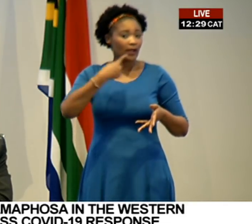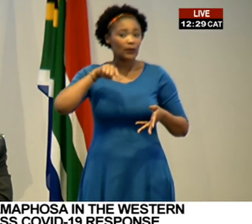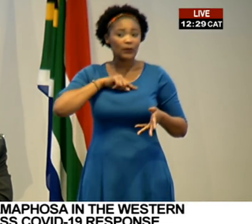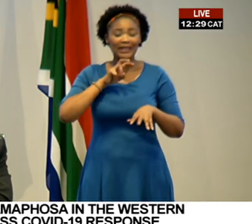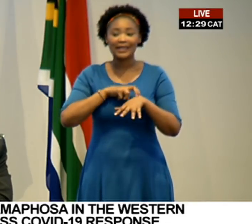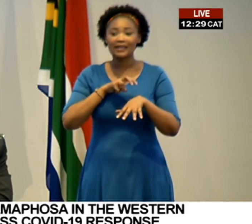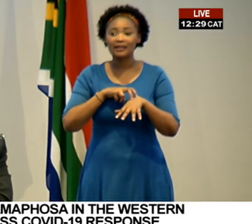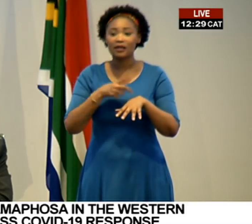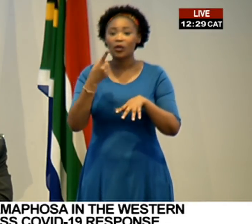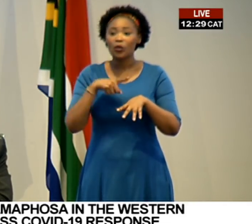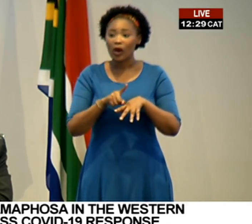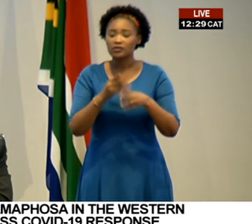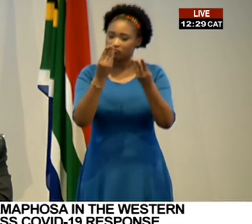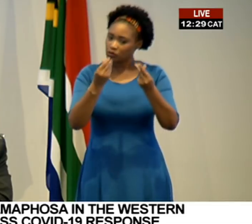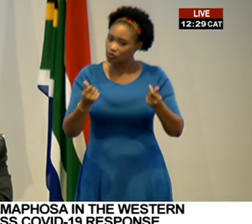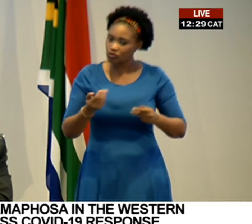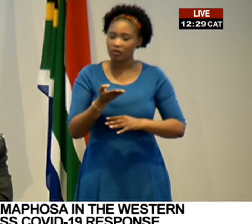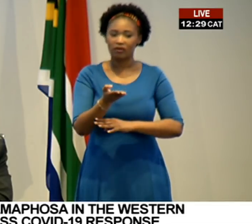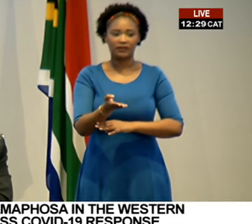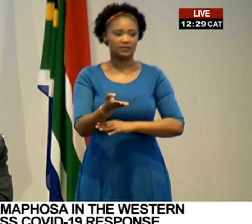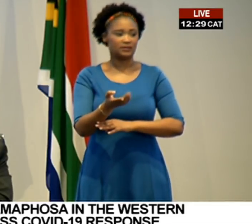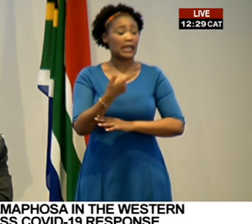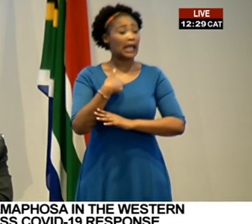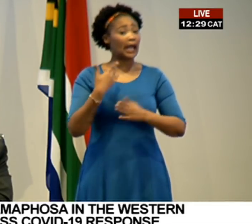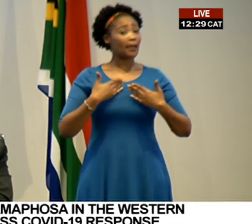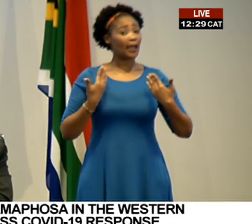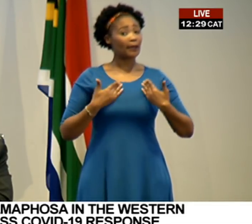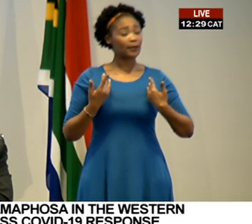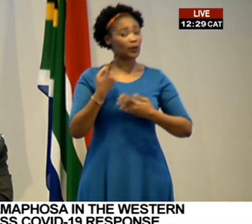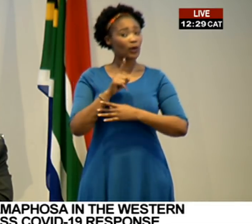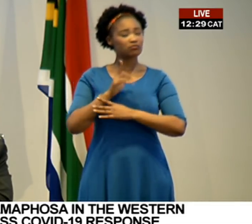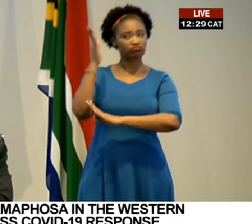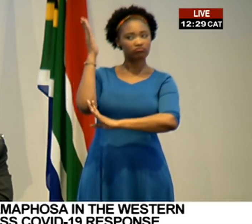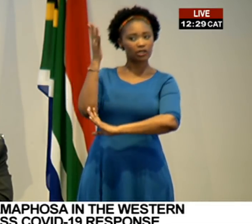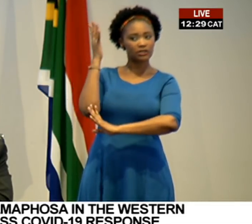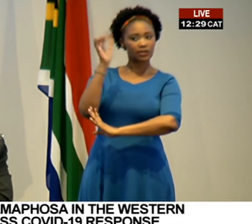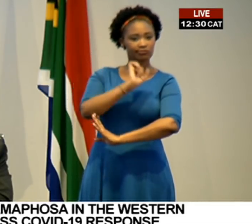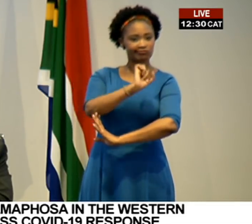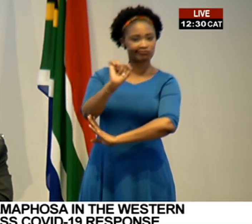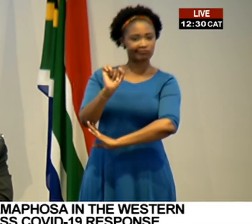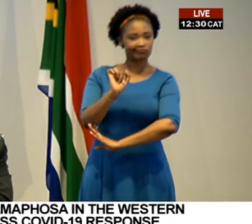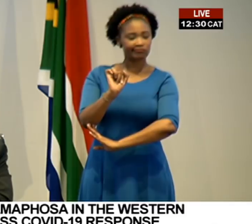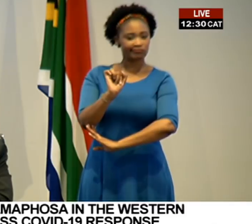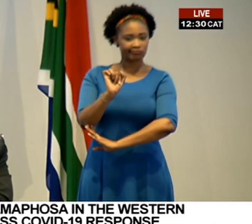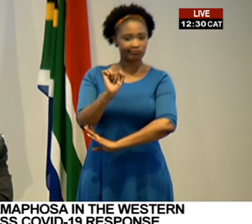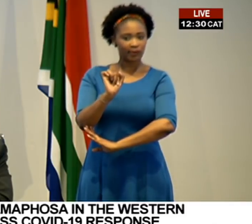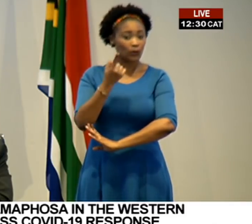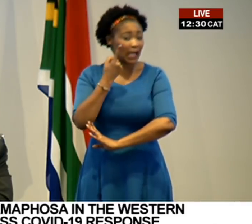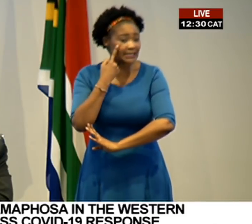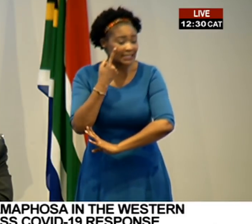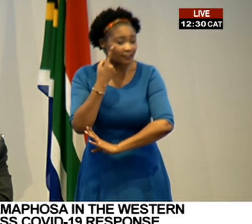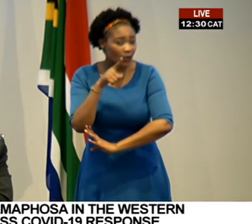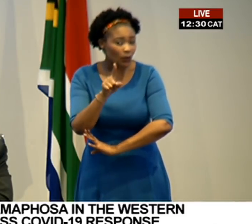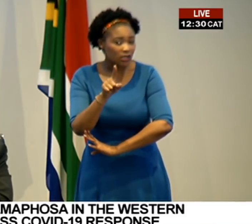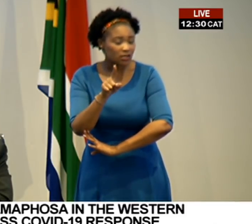to address this, and I'm glad that your presentation has identified a